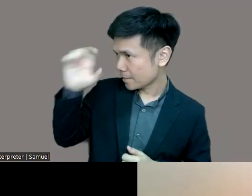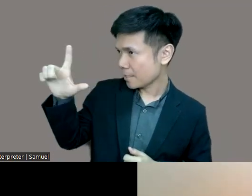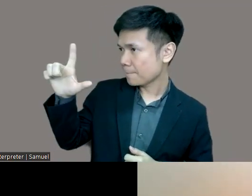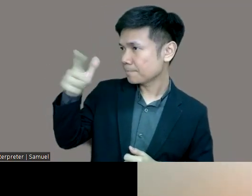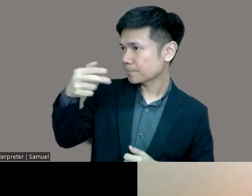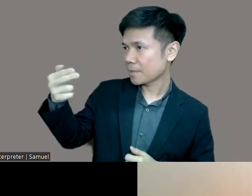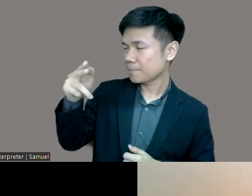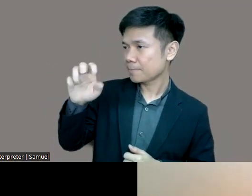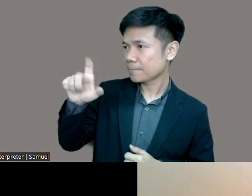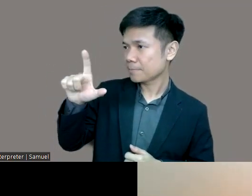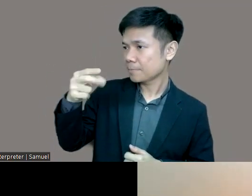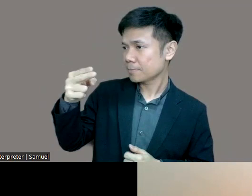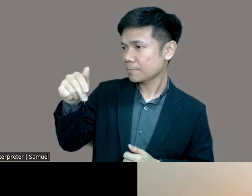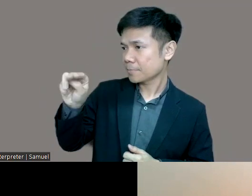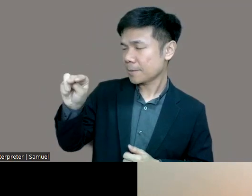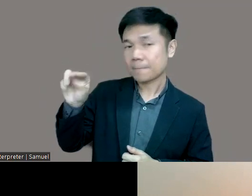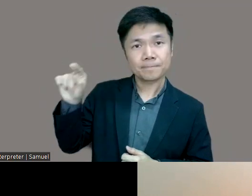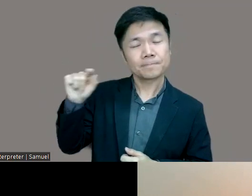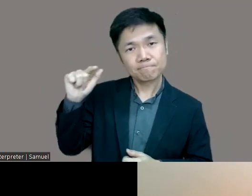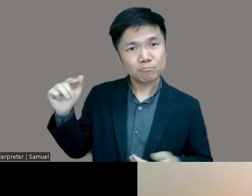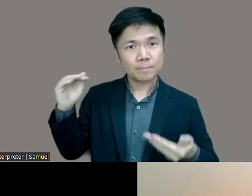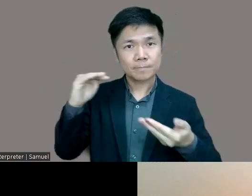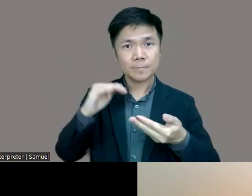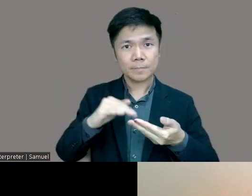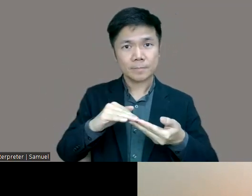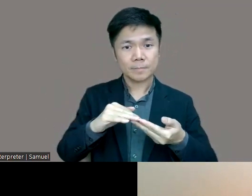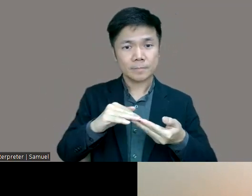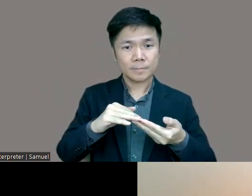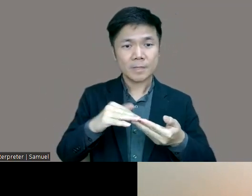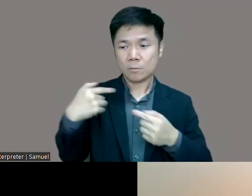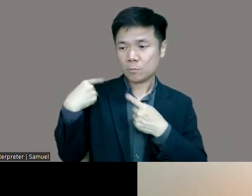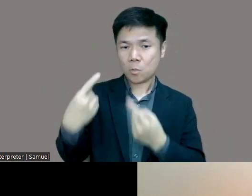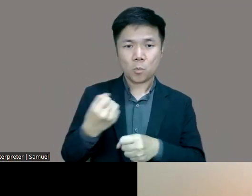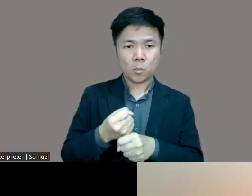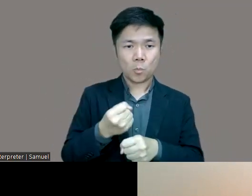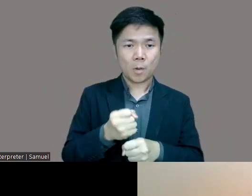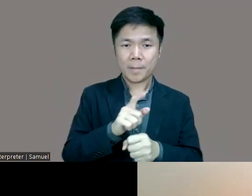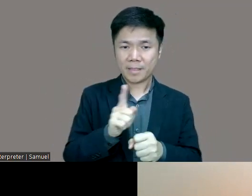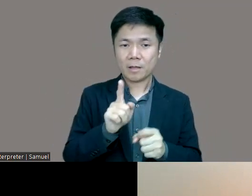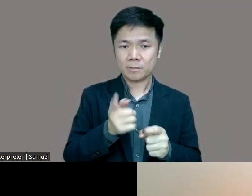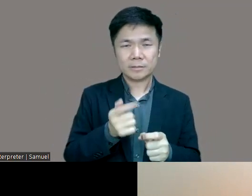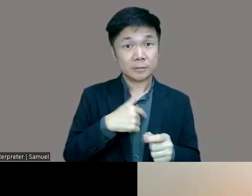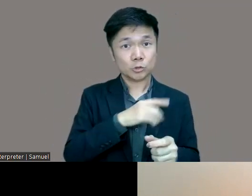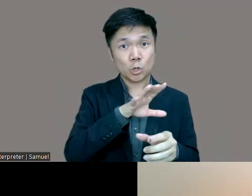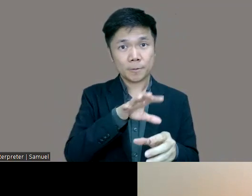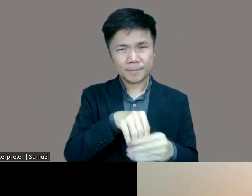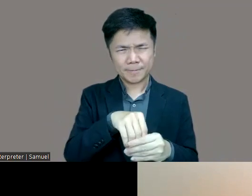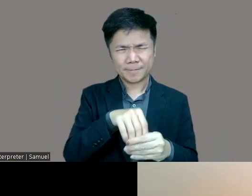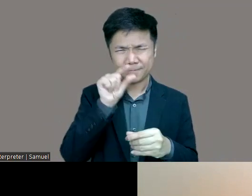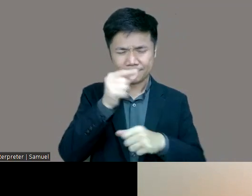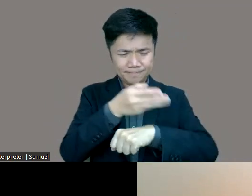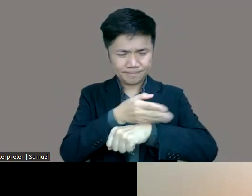she has been working with us all this time, but she had to join a bit late. So I wanted just to welcome you,